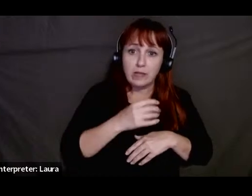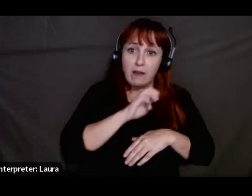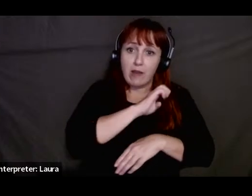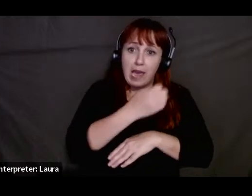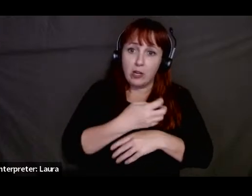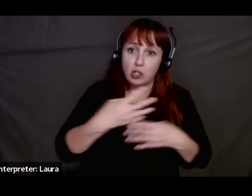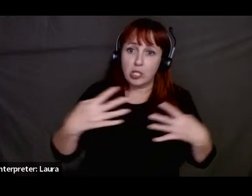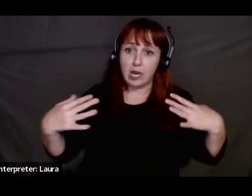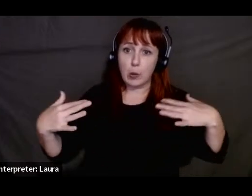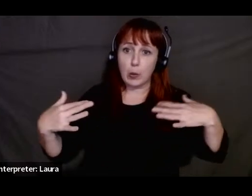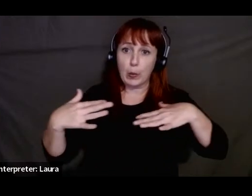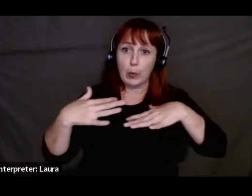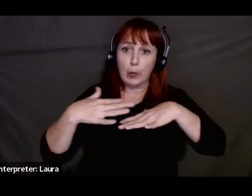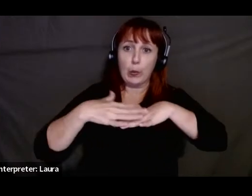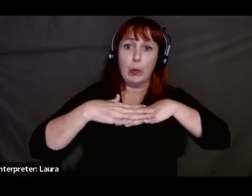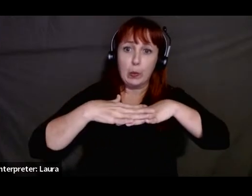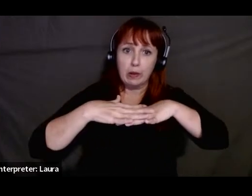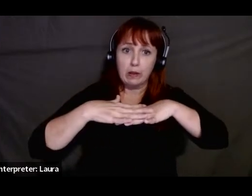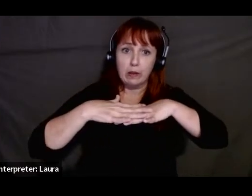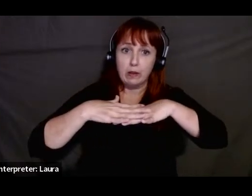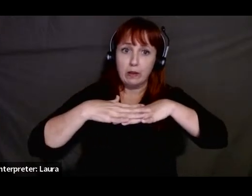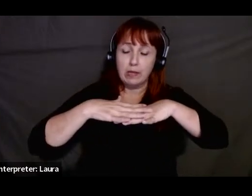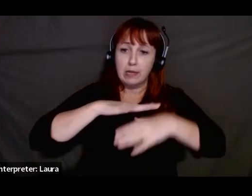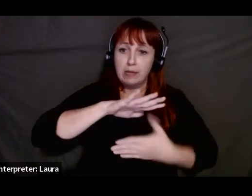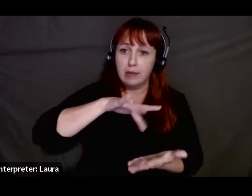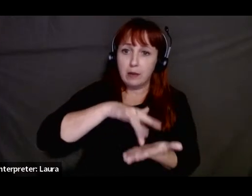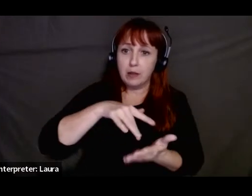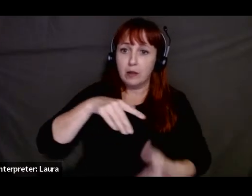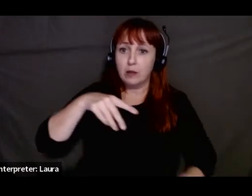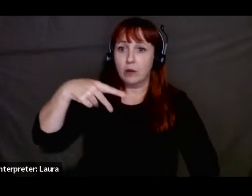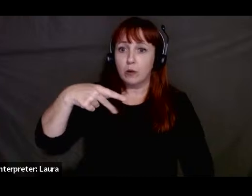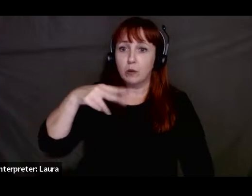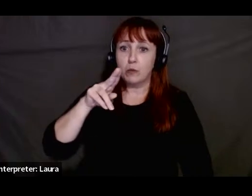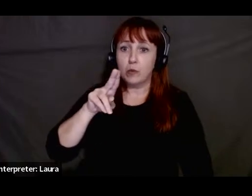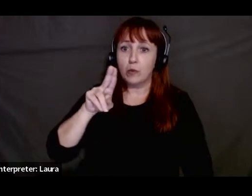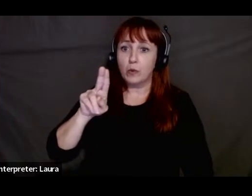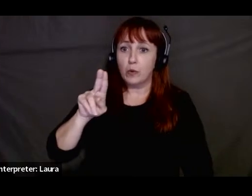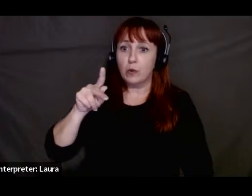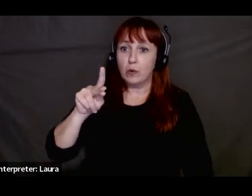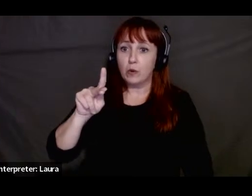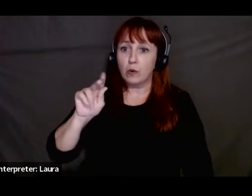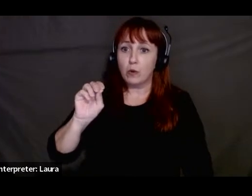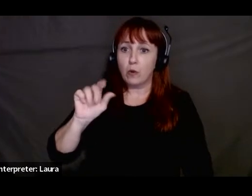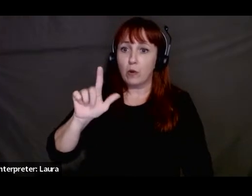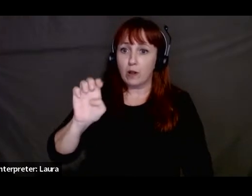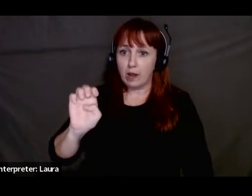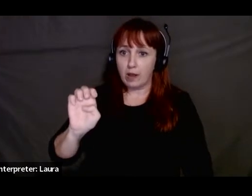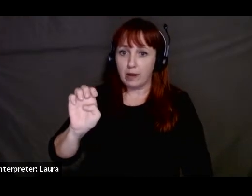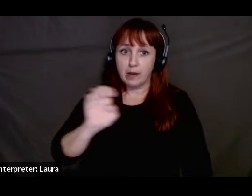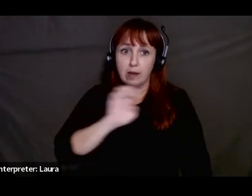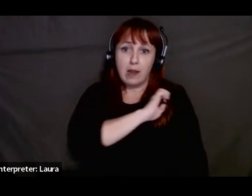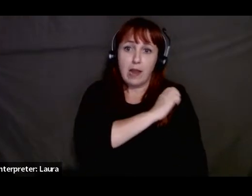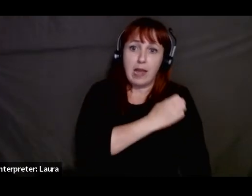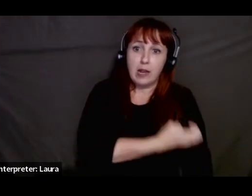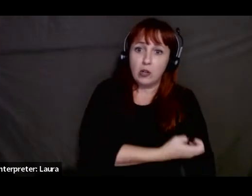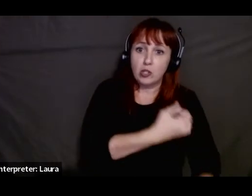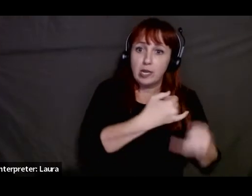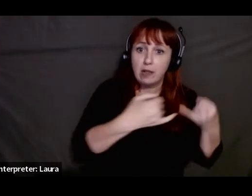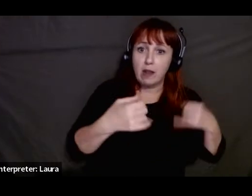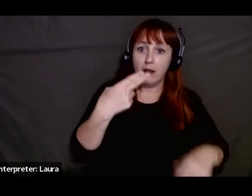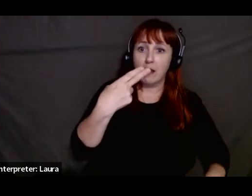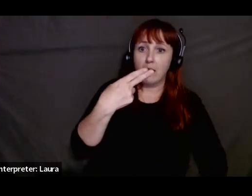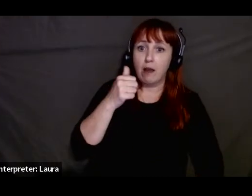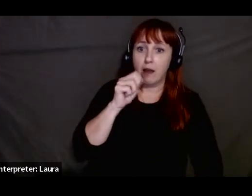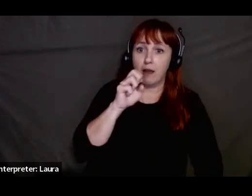They intersect at a pu'u called Pu'ukoli. The energy lines run from Ha'aena